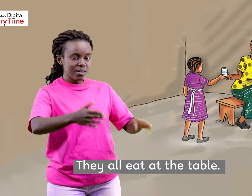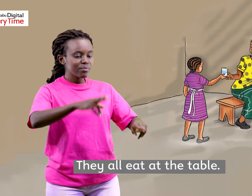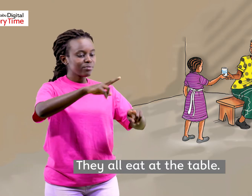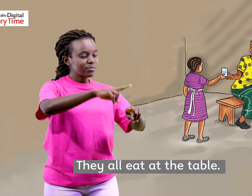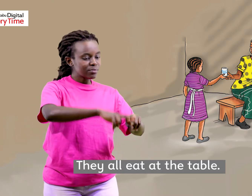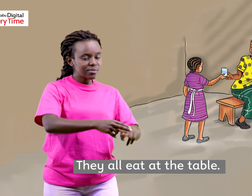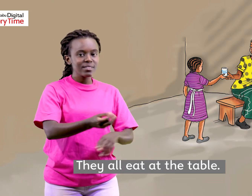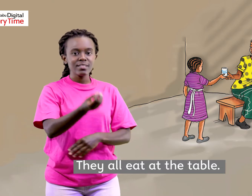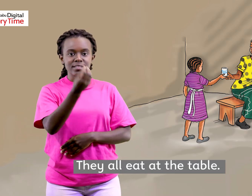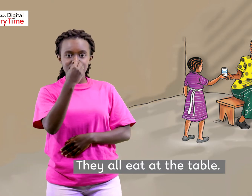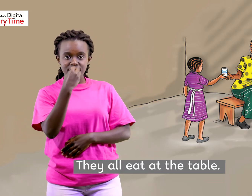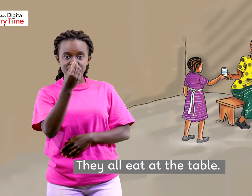They all eat at the table.